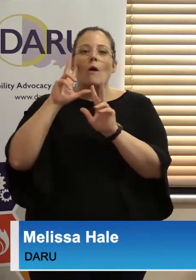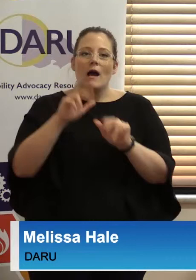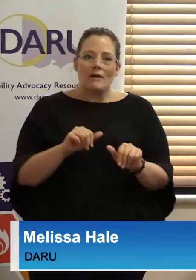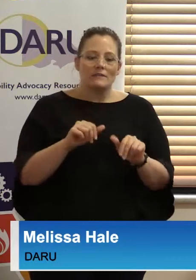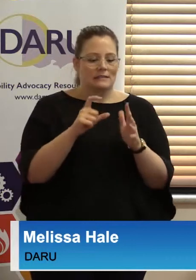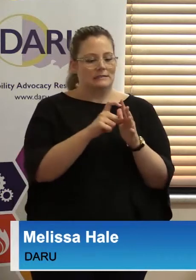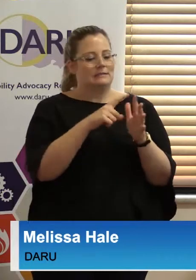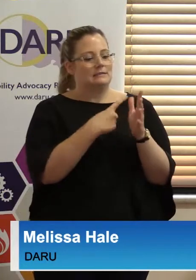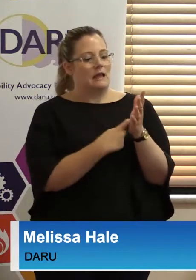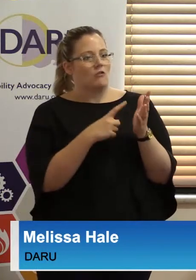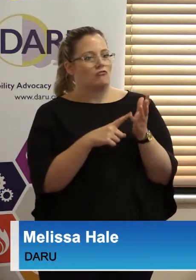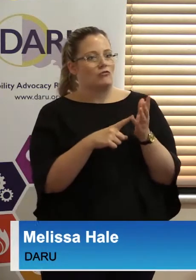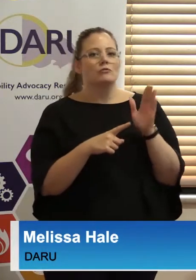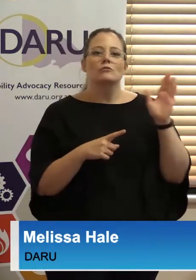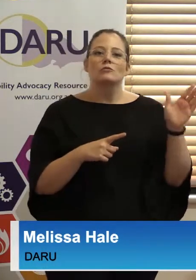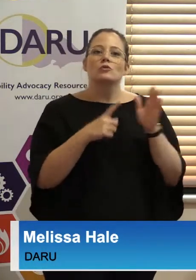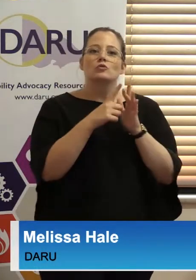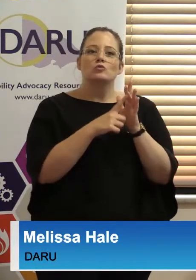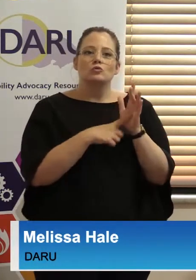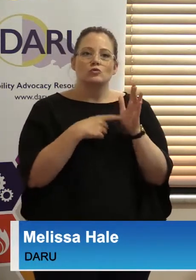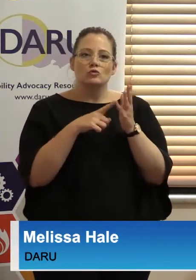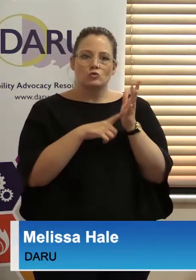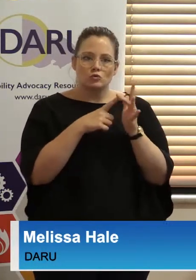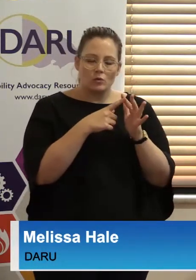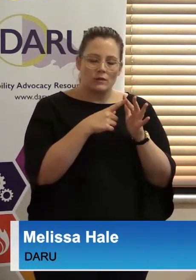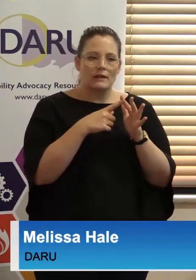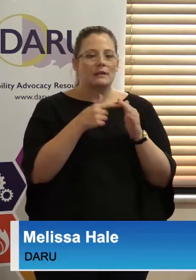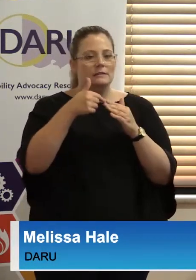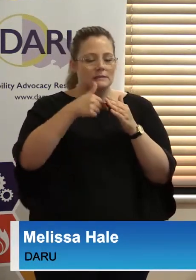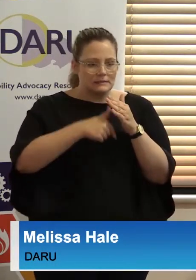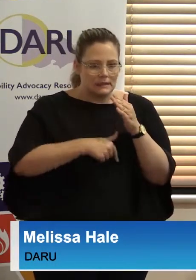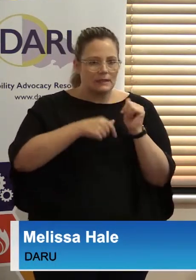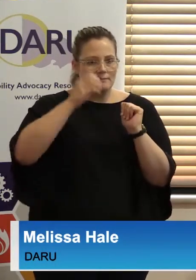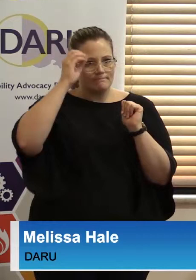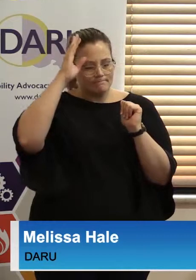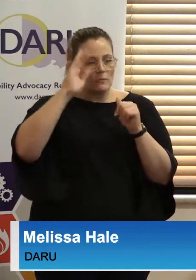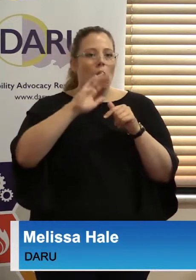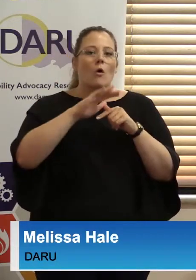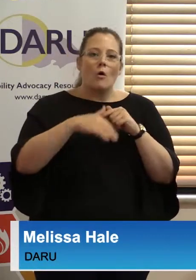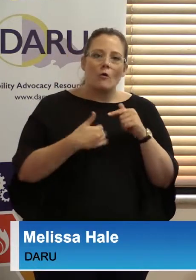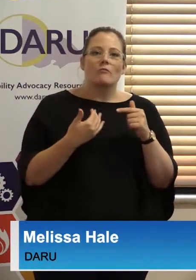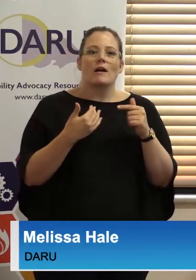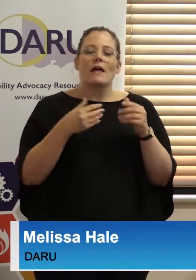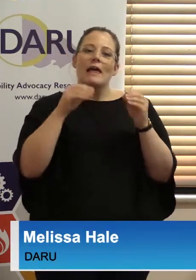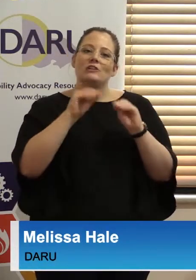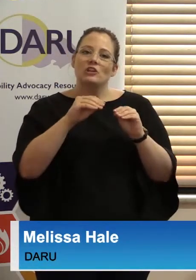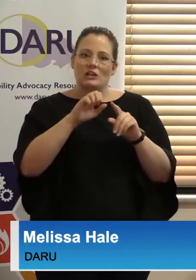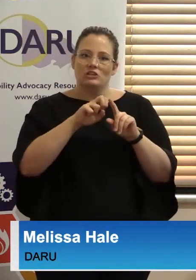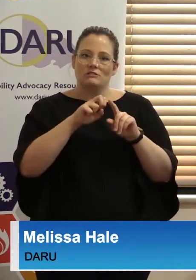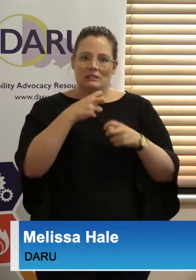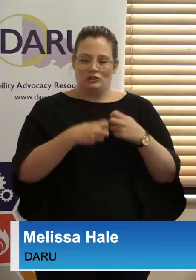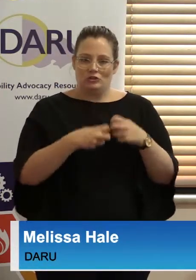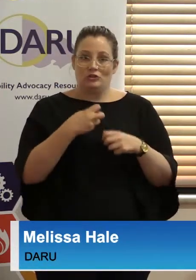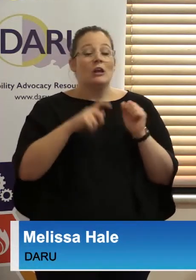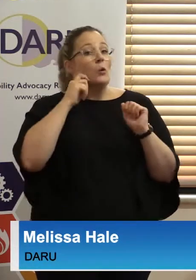Julie has extensive expertise in education issues, and she will attempt to answer the question, how much more